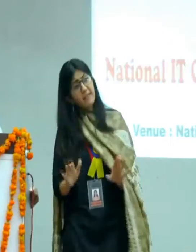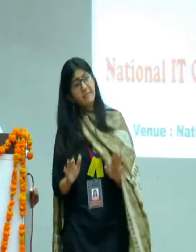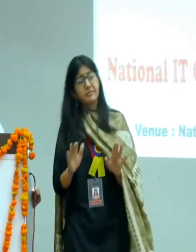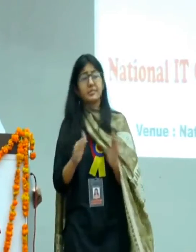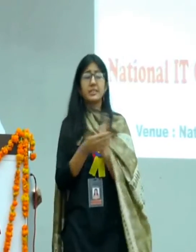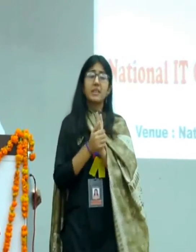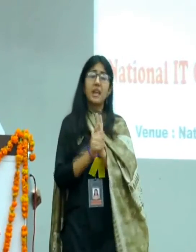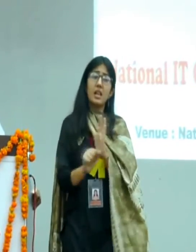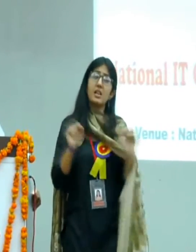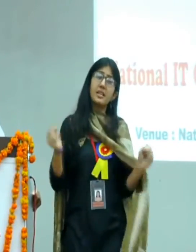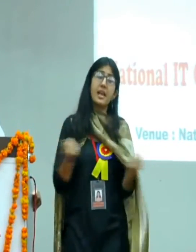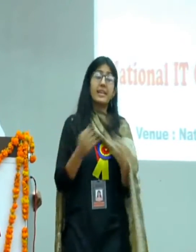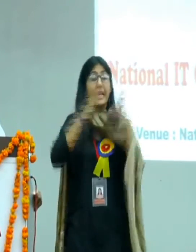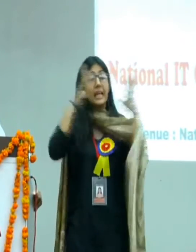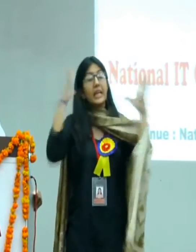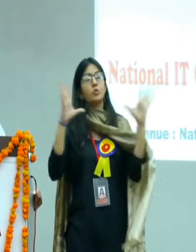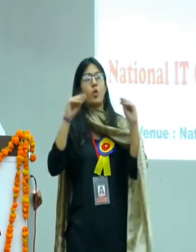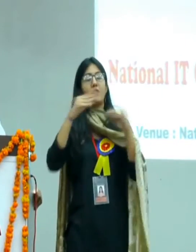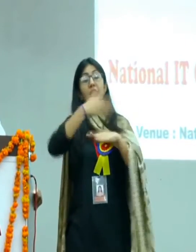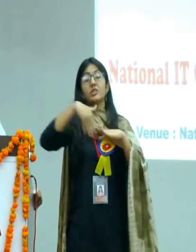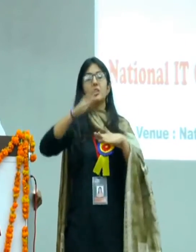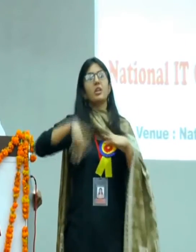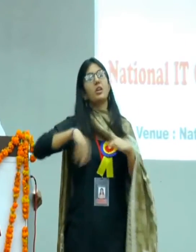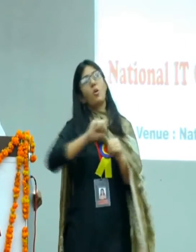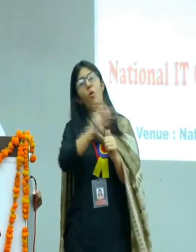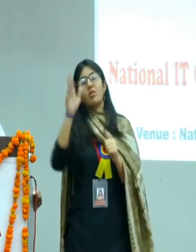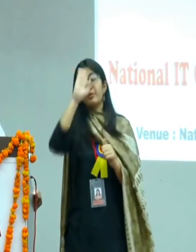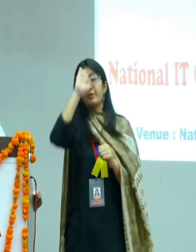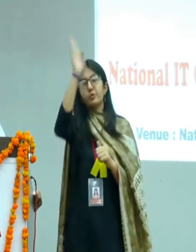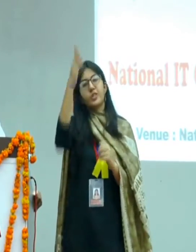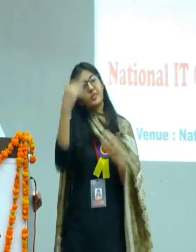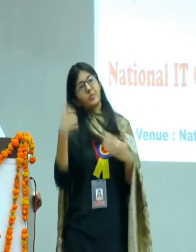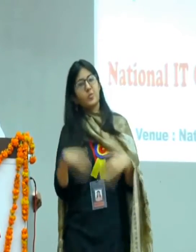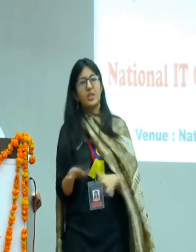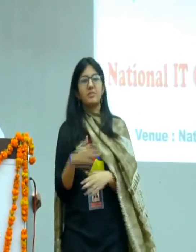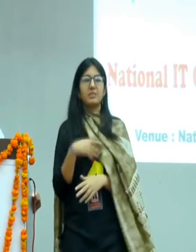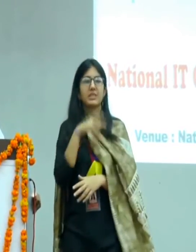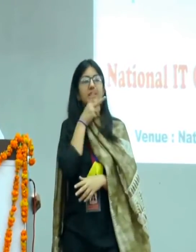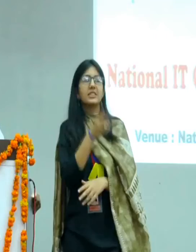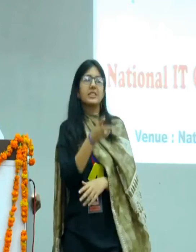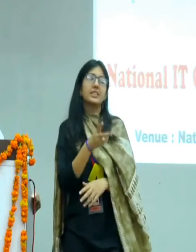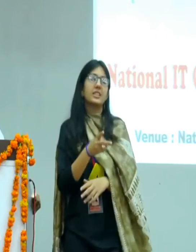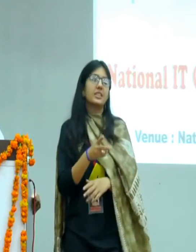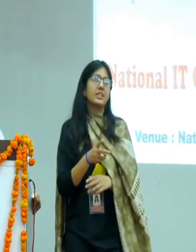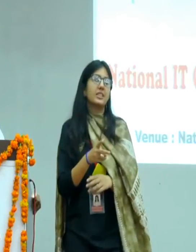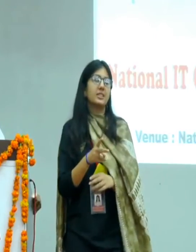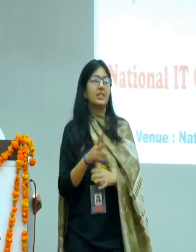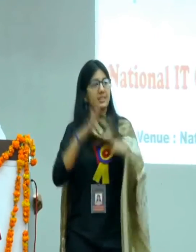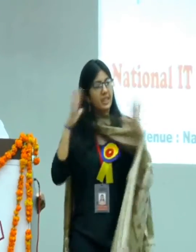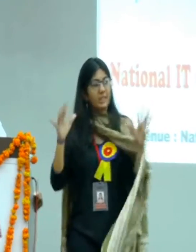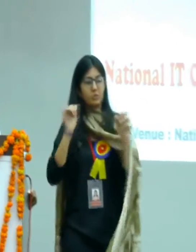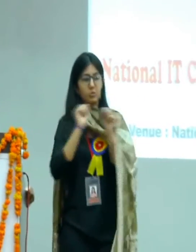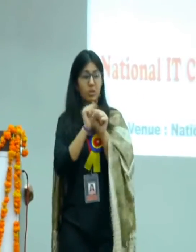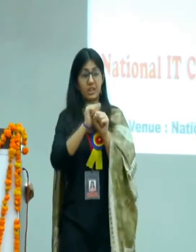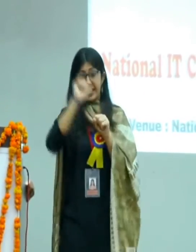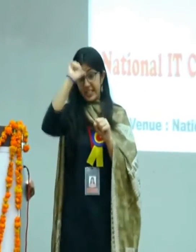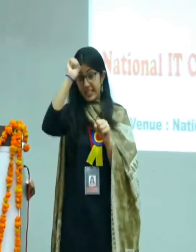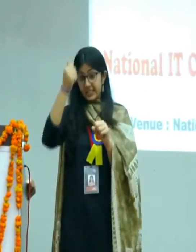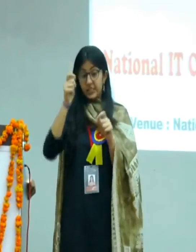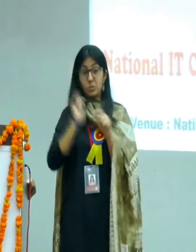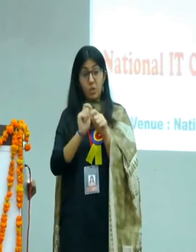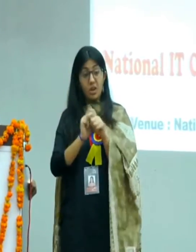become a great software engineer. They can learn algorithm and they can write a best code where India is